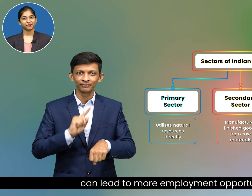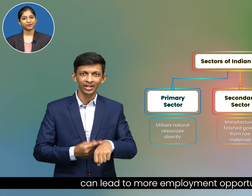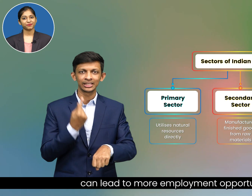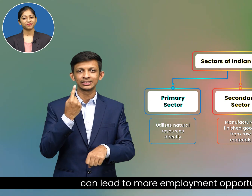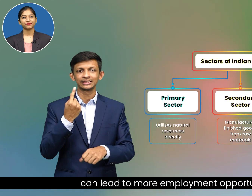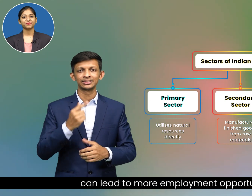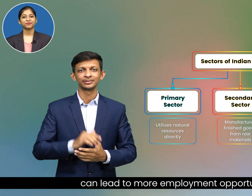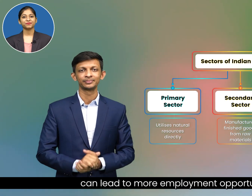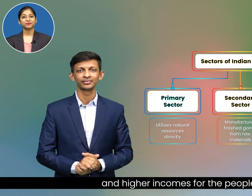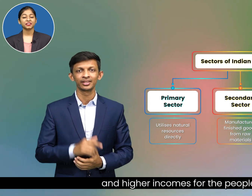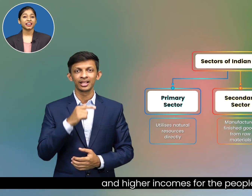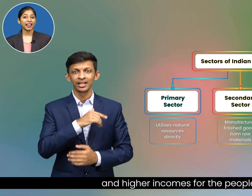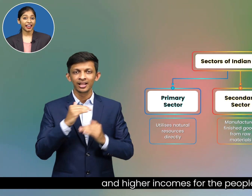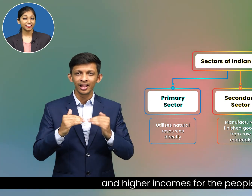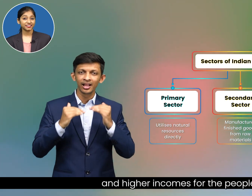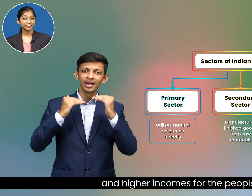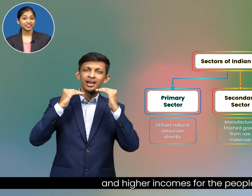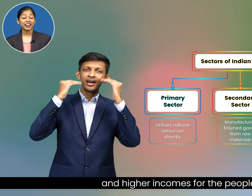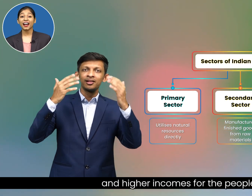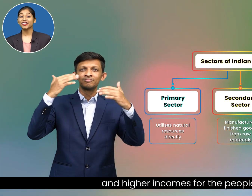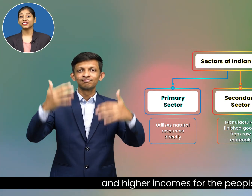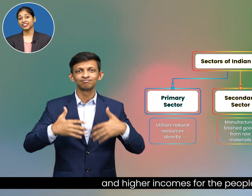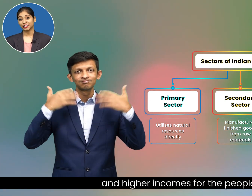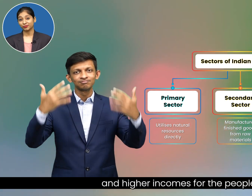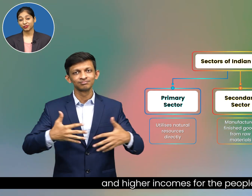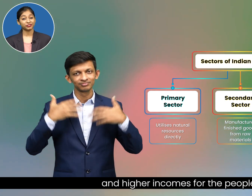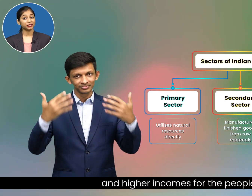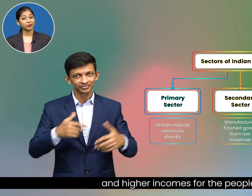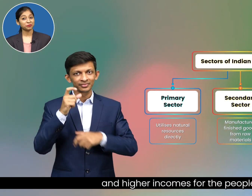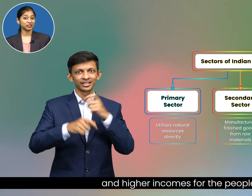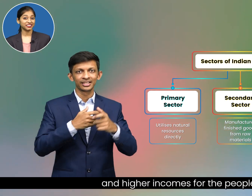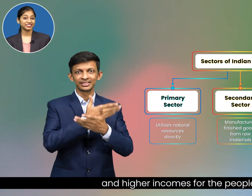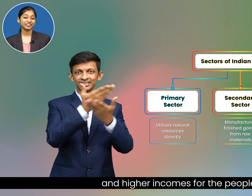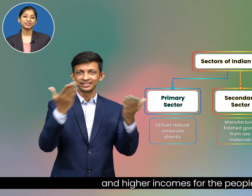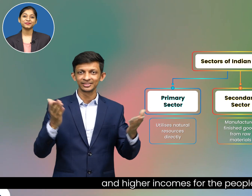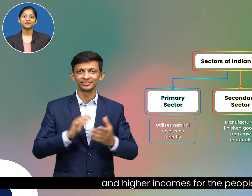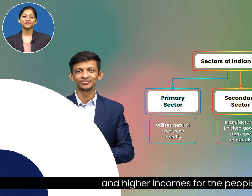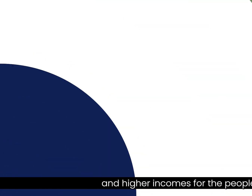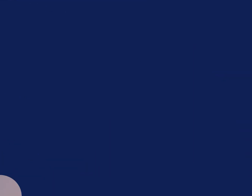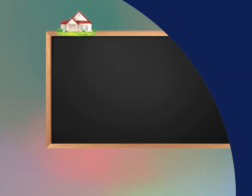and higher incomes for the people.